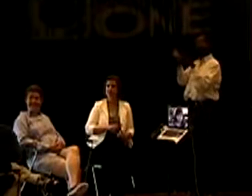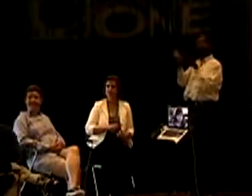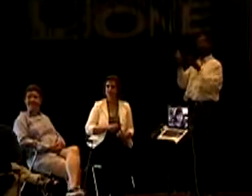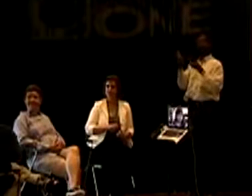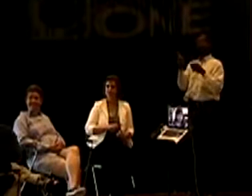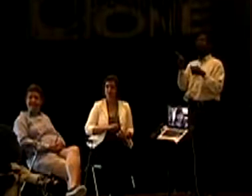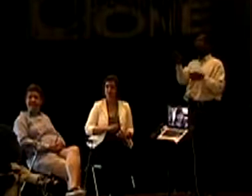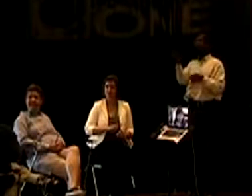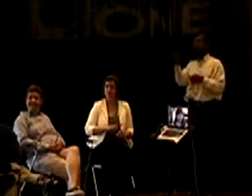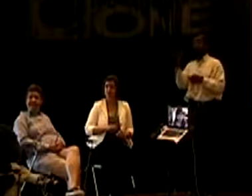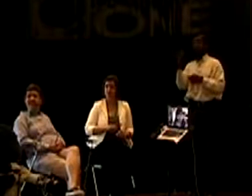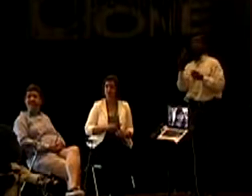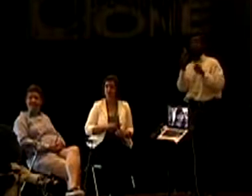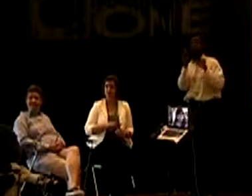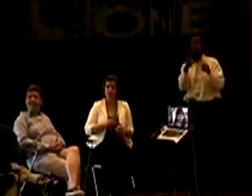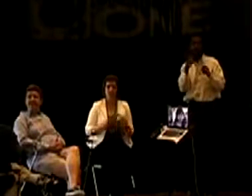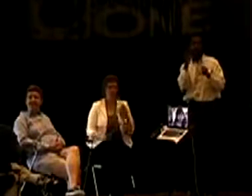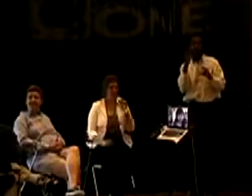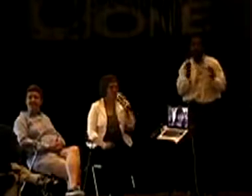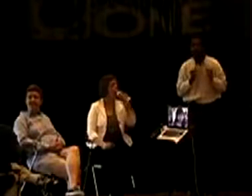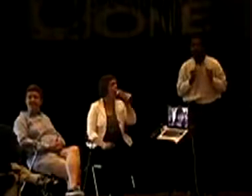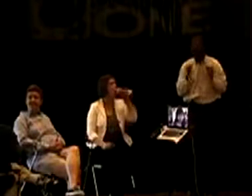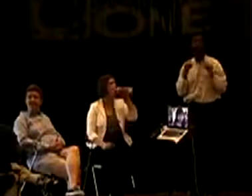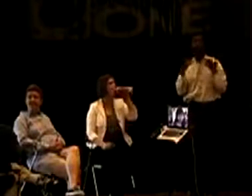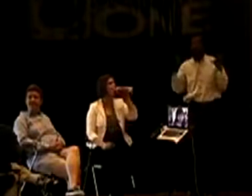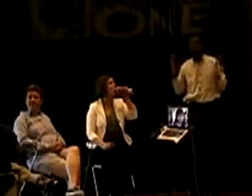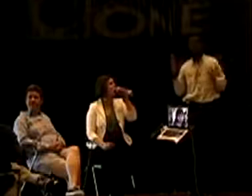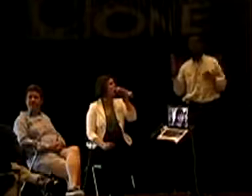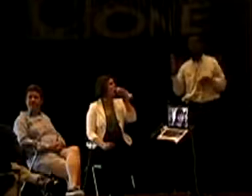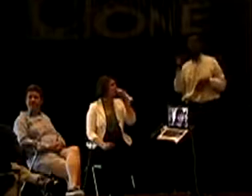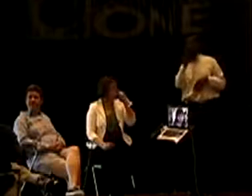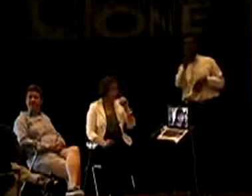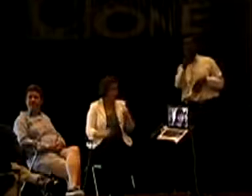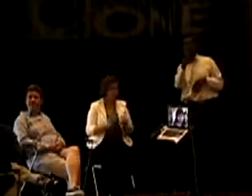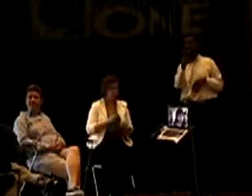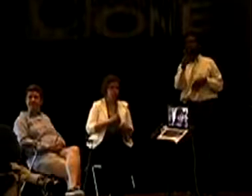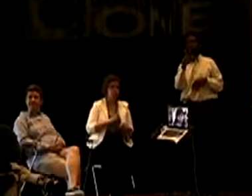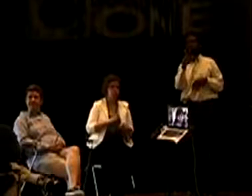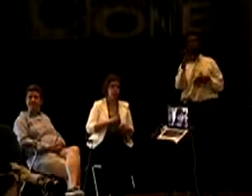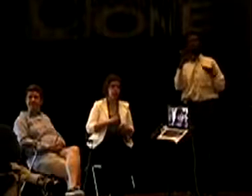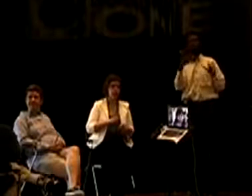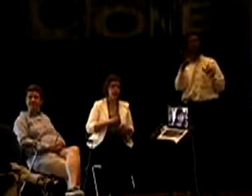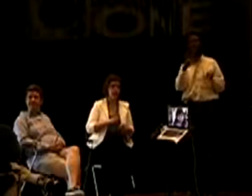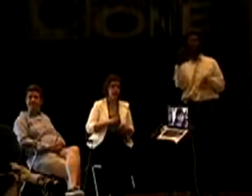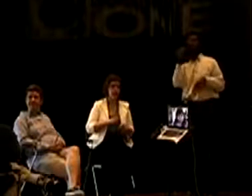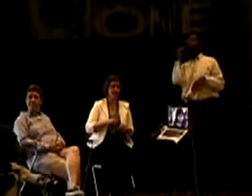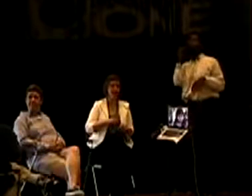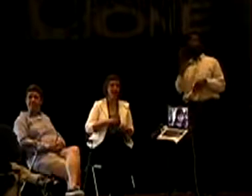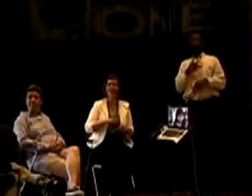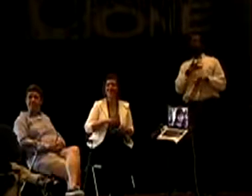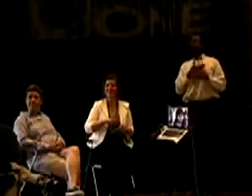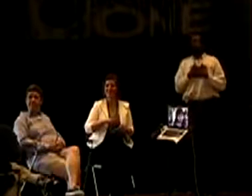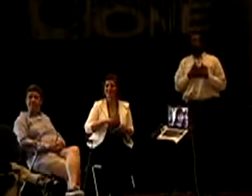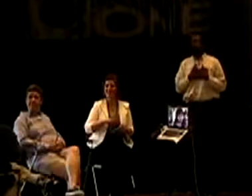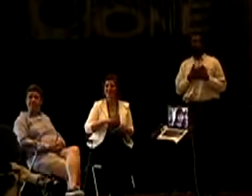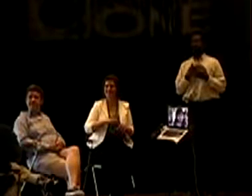the play and have felt an effect from it at home. I'm wondering if you've had any gossip or any